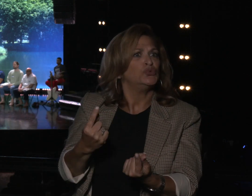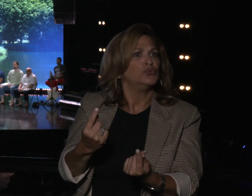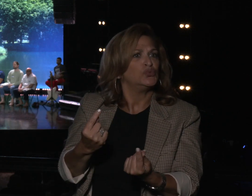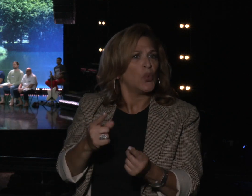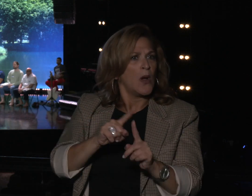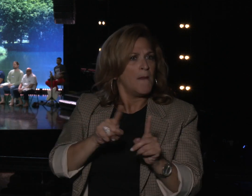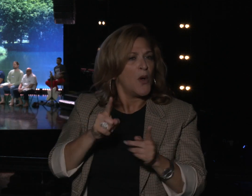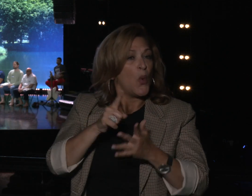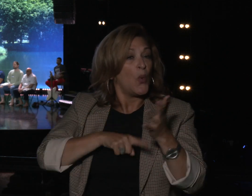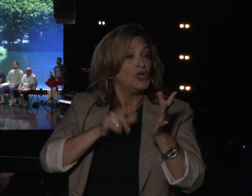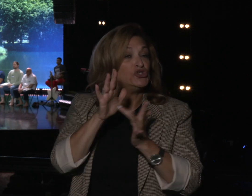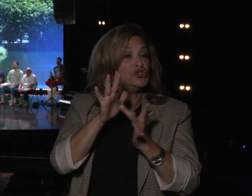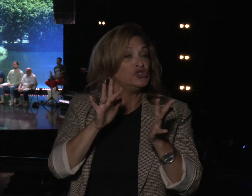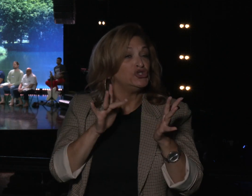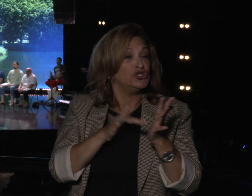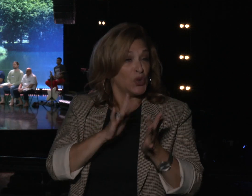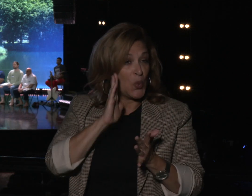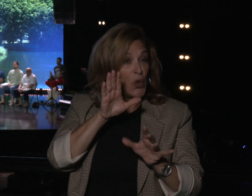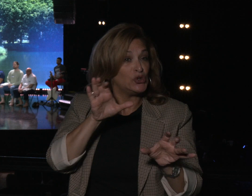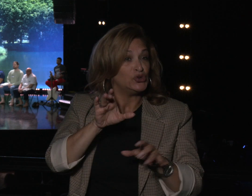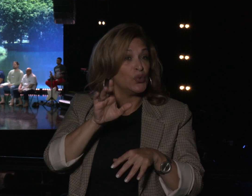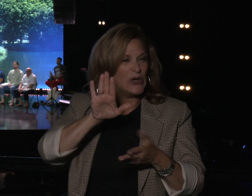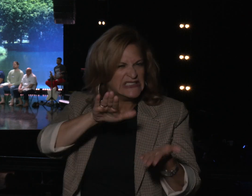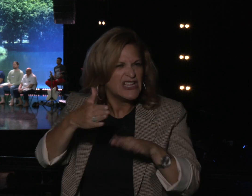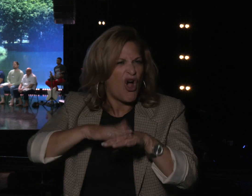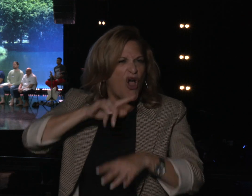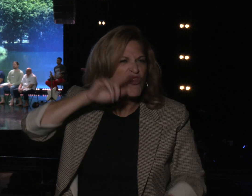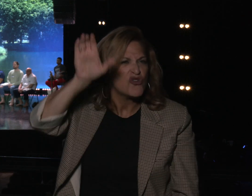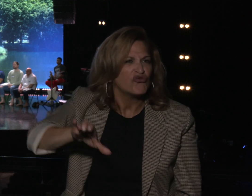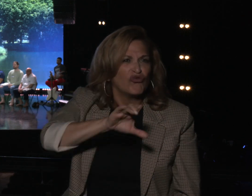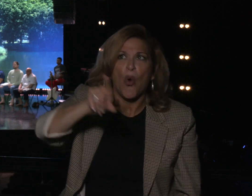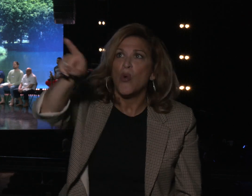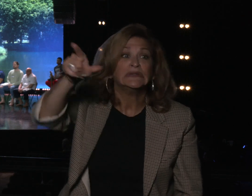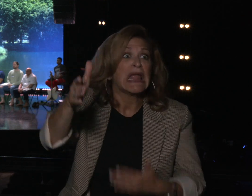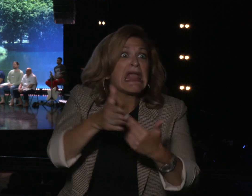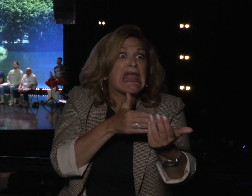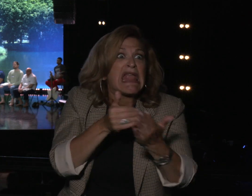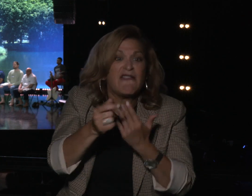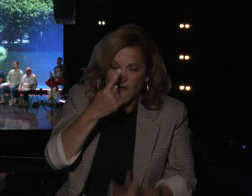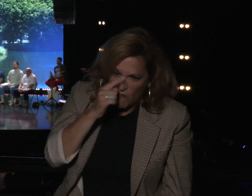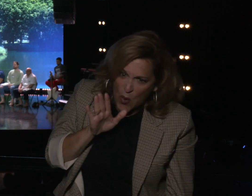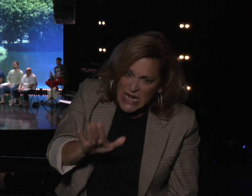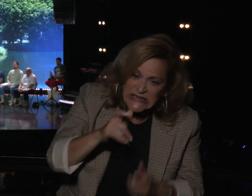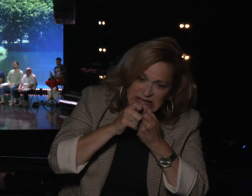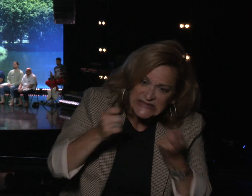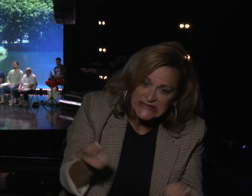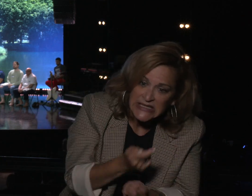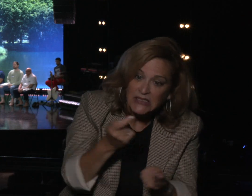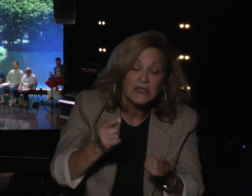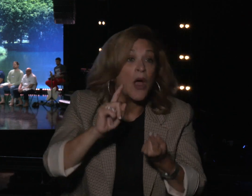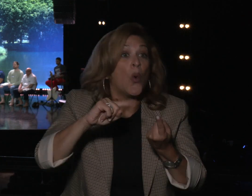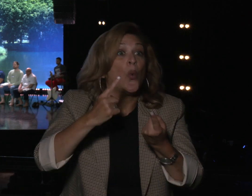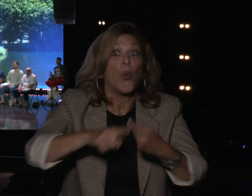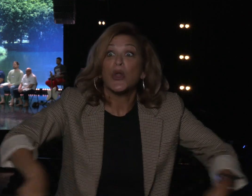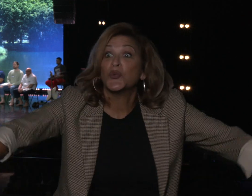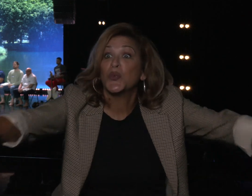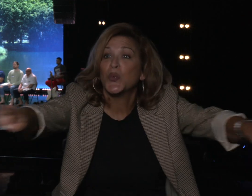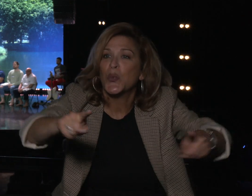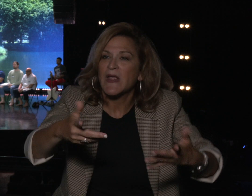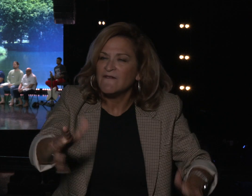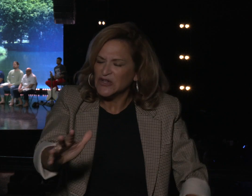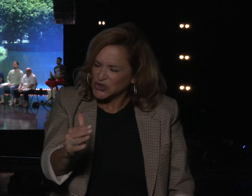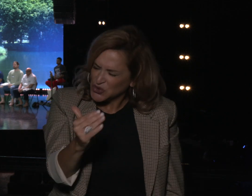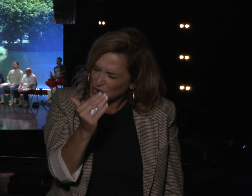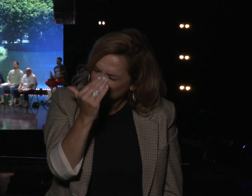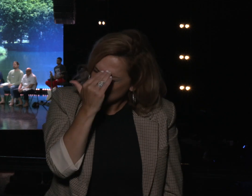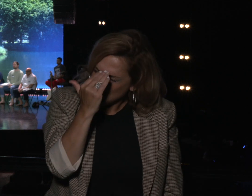was about what Jesus was about to do, die on the cross, even for his sins. And see, when we know